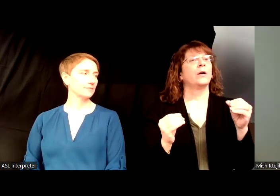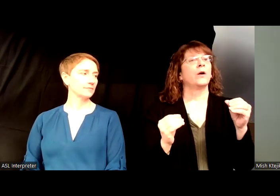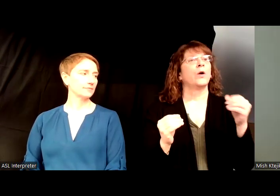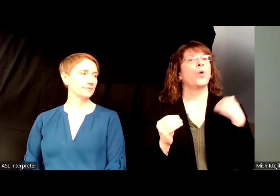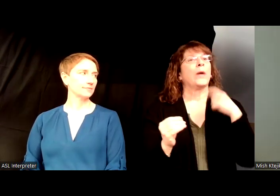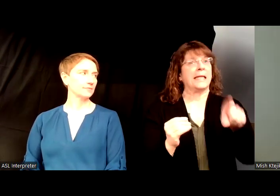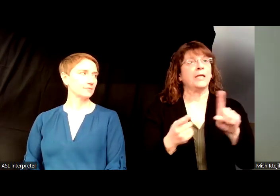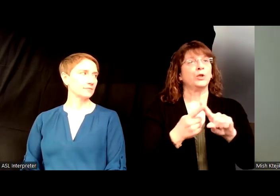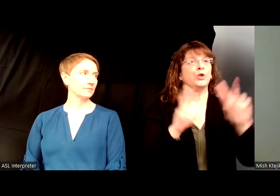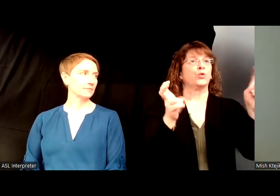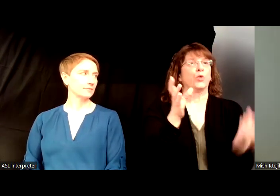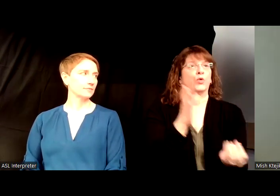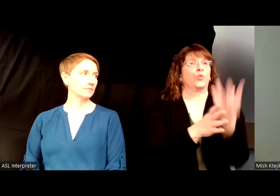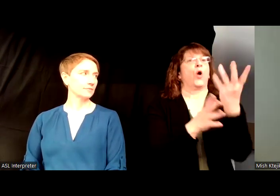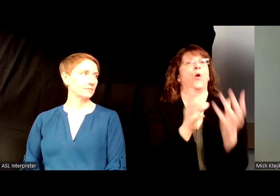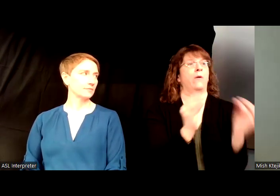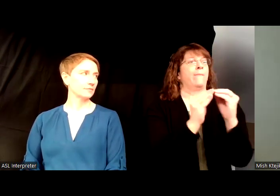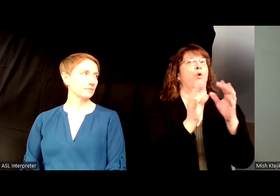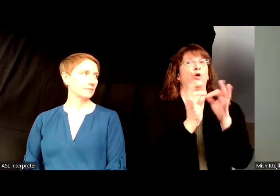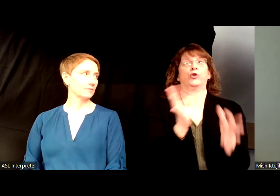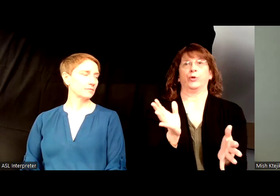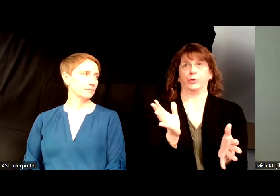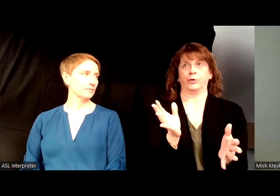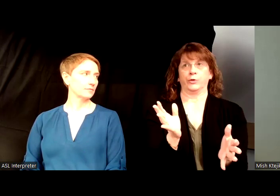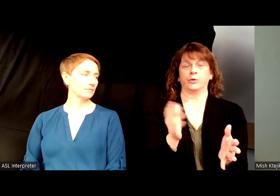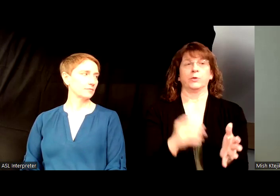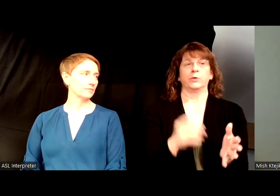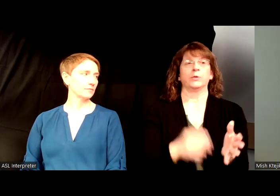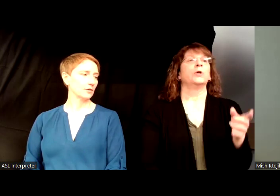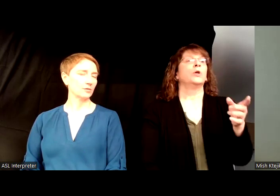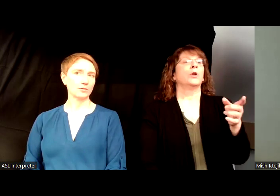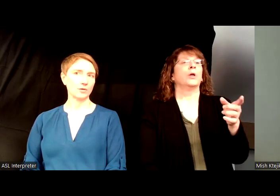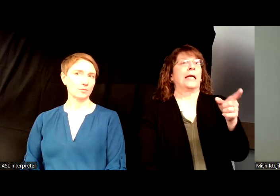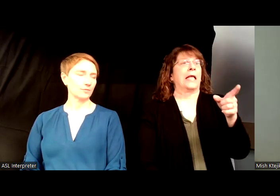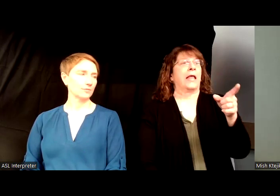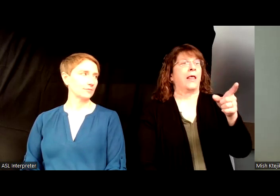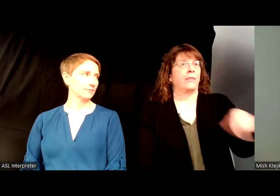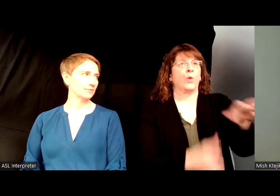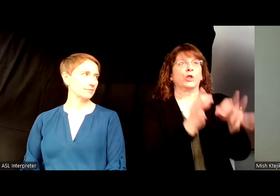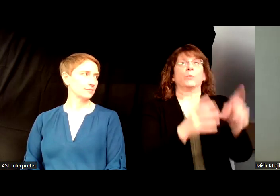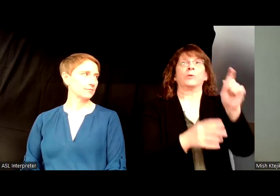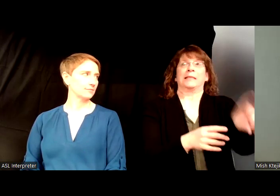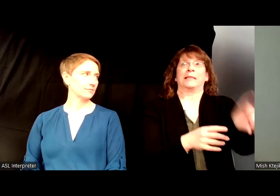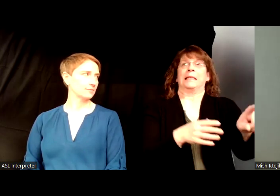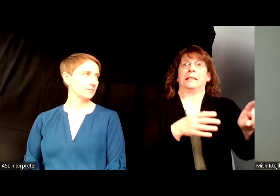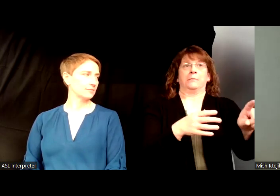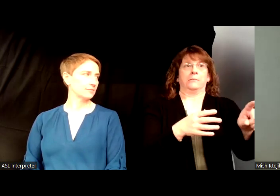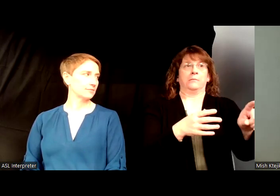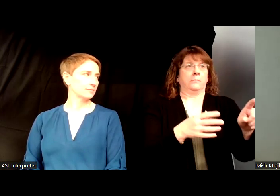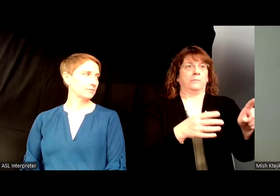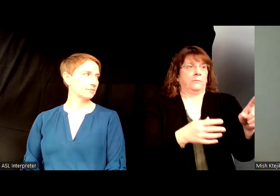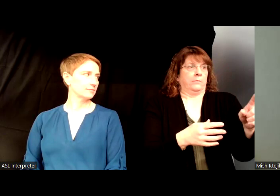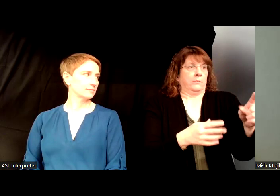So we need to grow more interpreters.